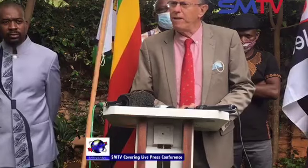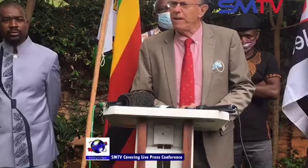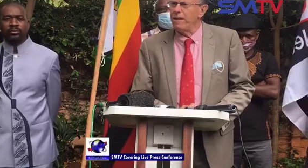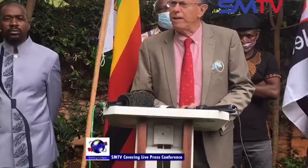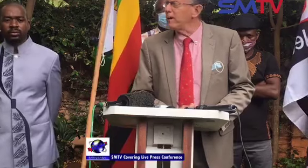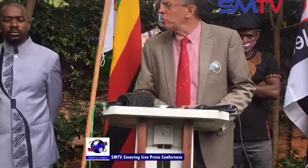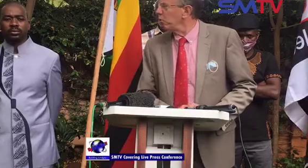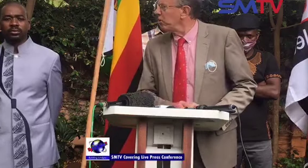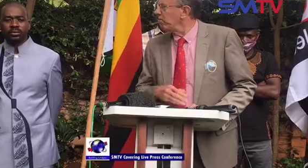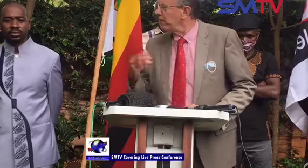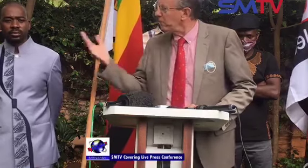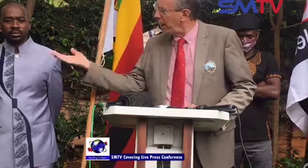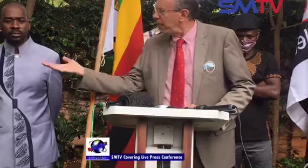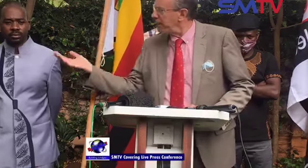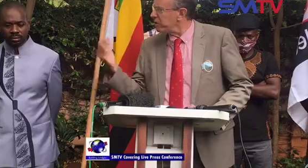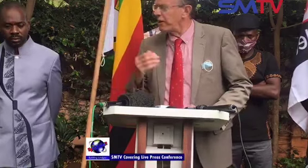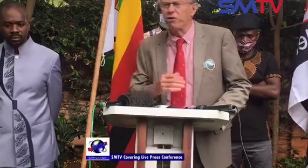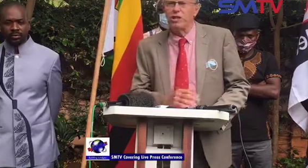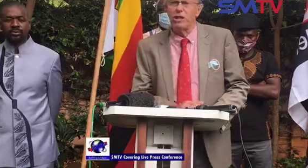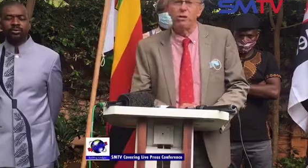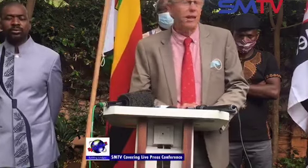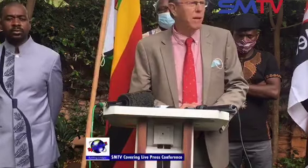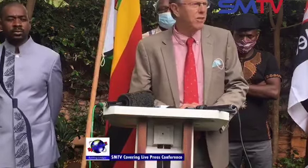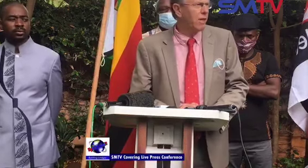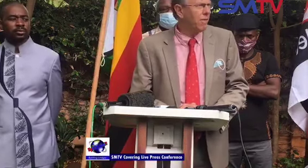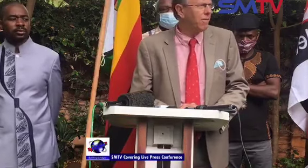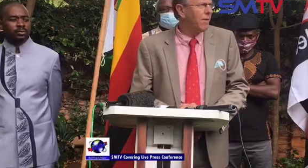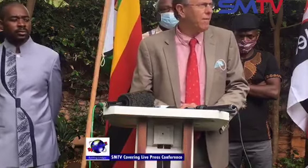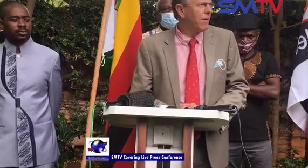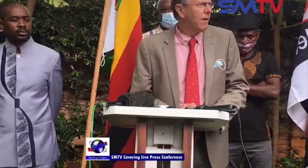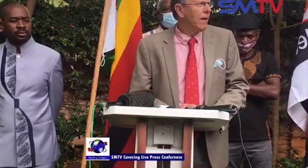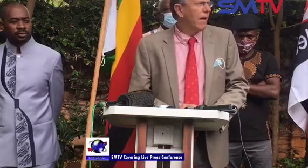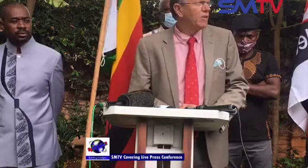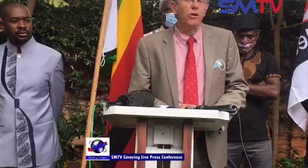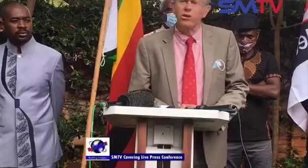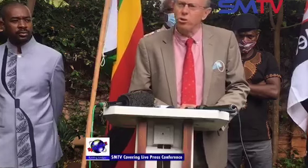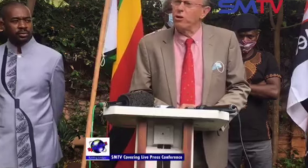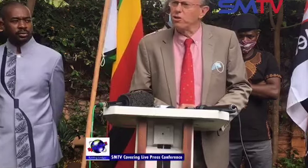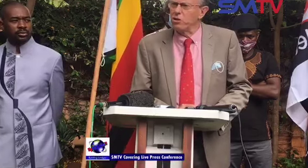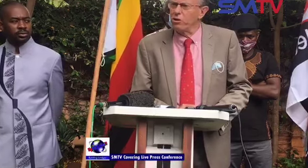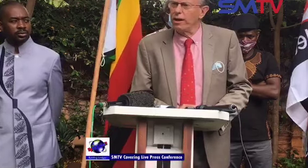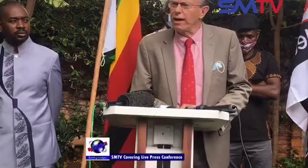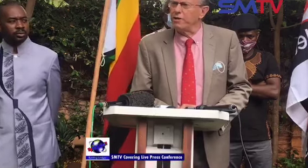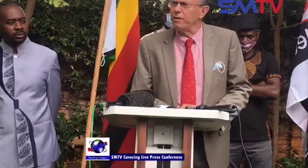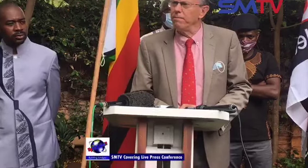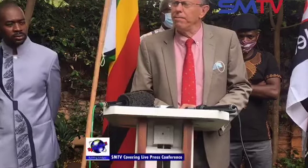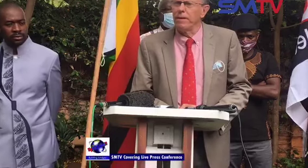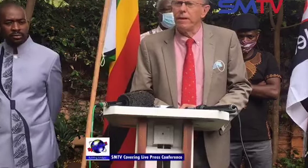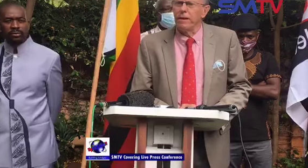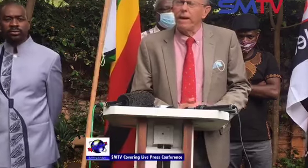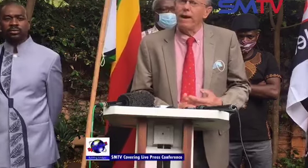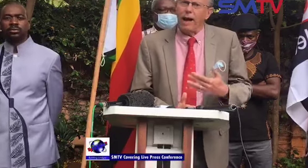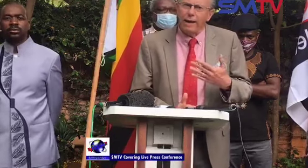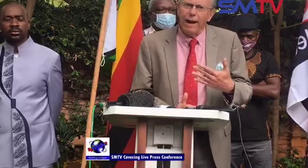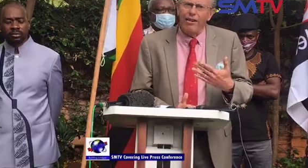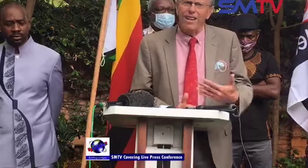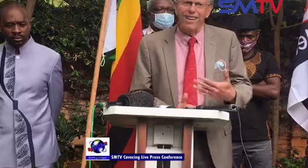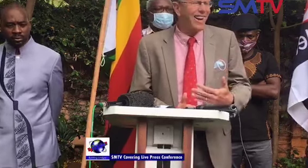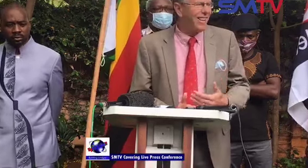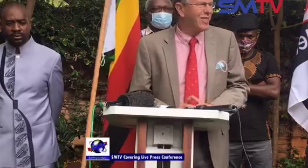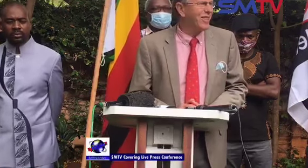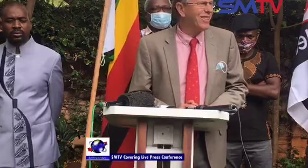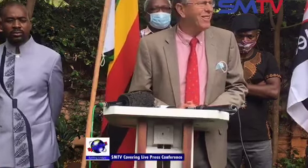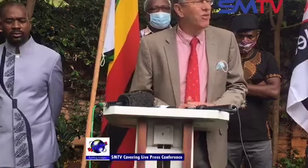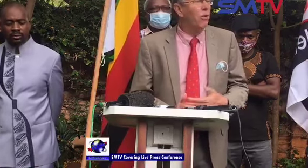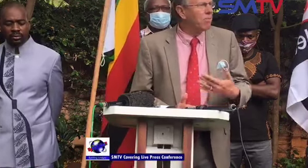of the accounts which have been signed by the Secretary General and myself, so that you can scrutinize them. I